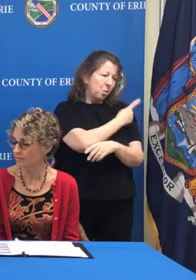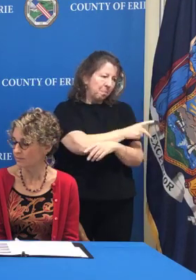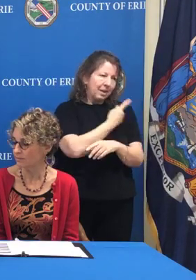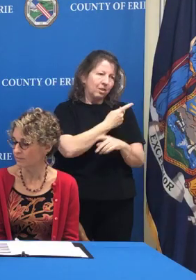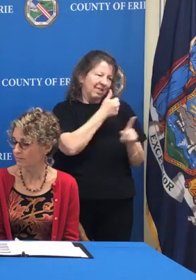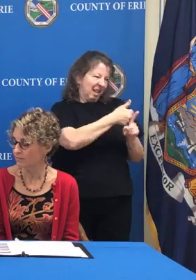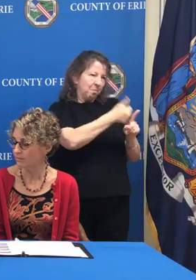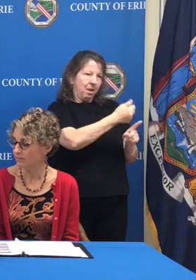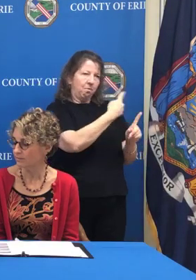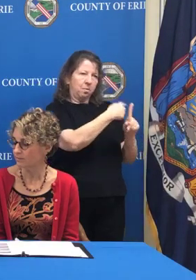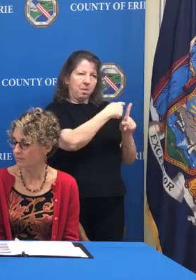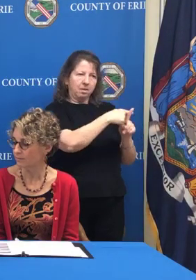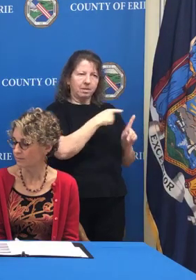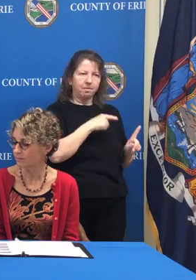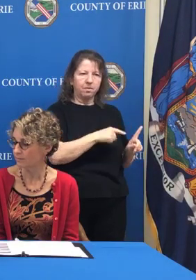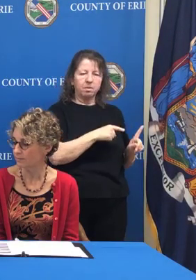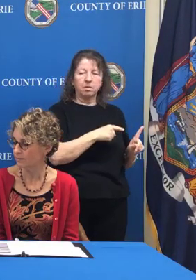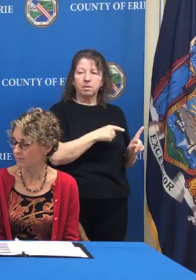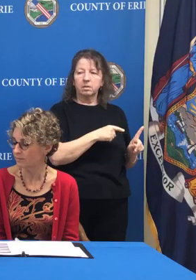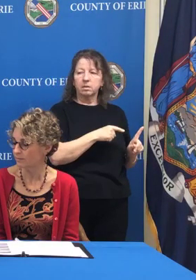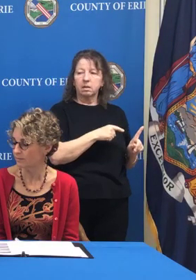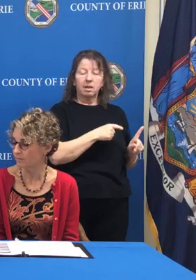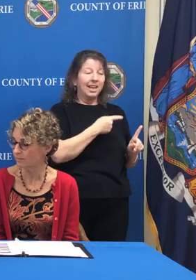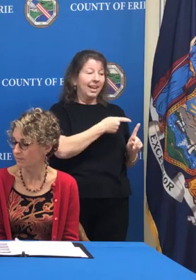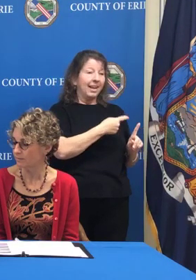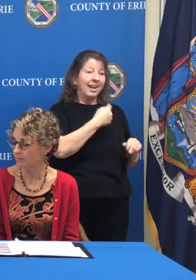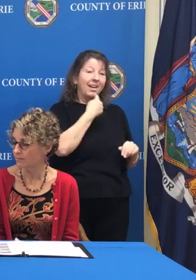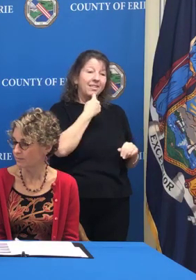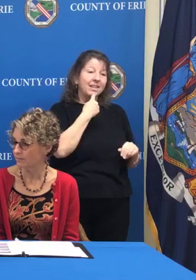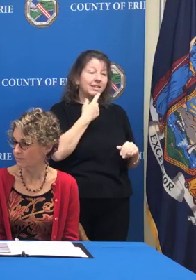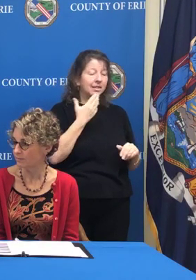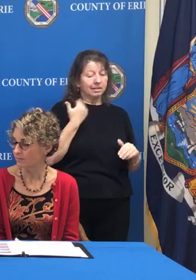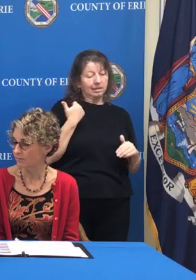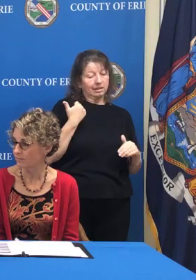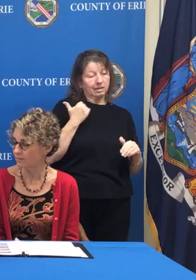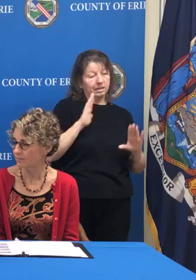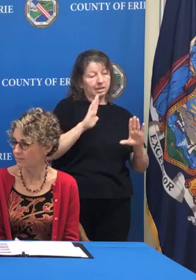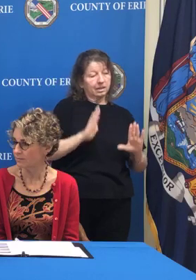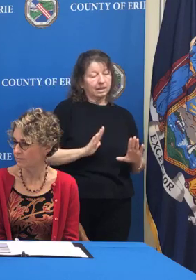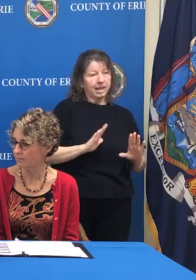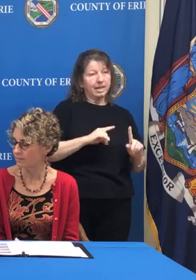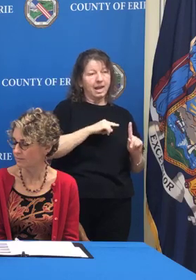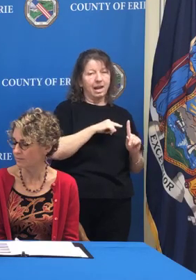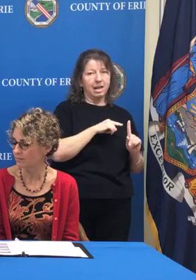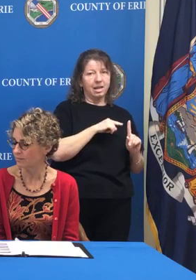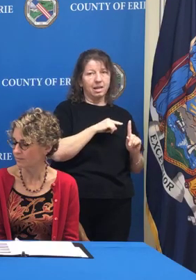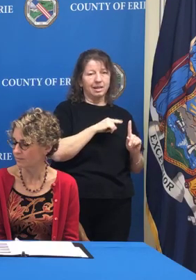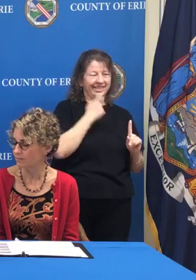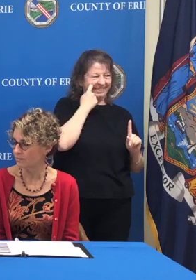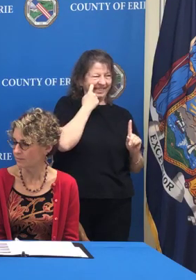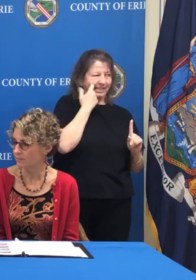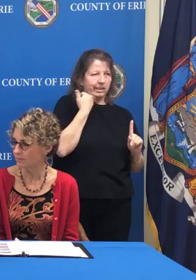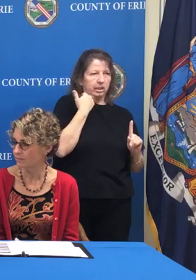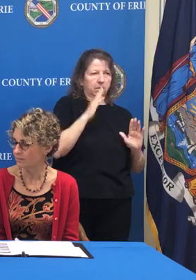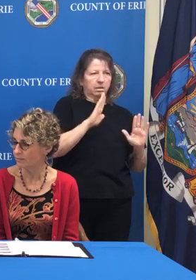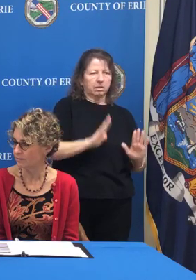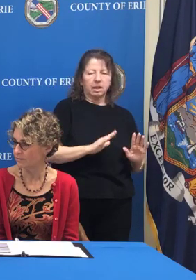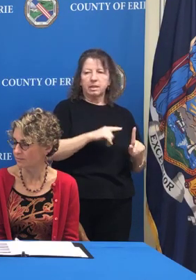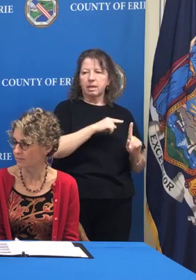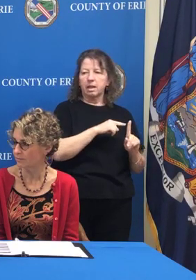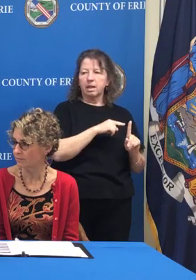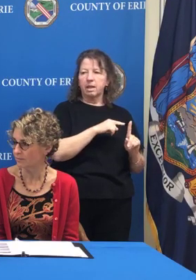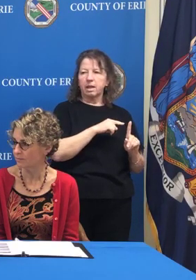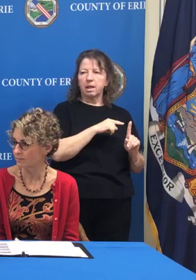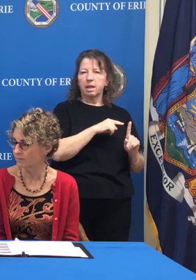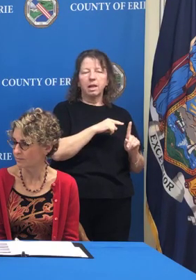positive who tell me that on Sunday, this past Sunday, they were